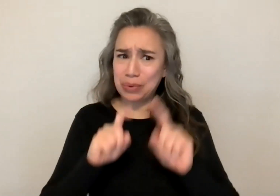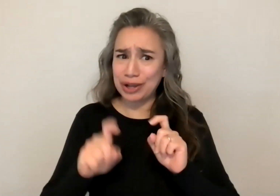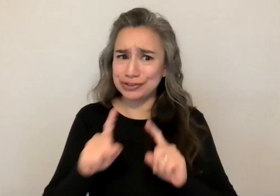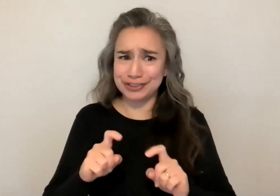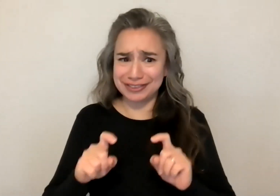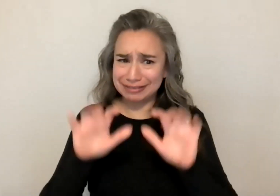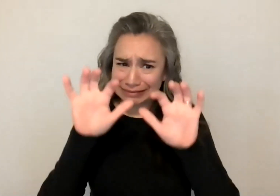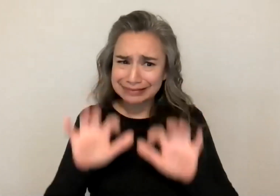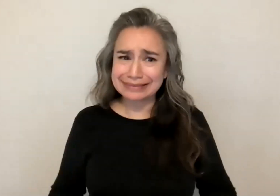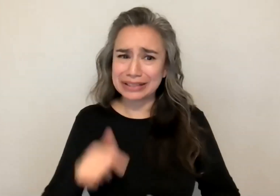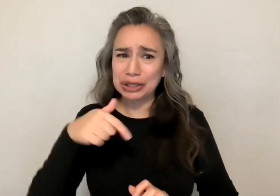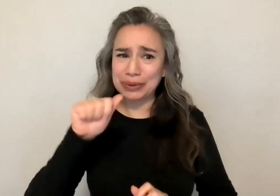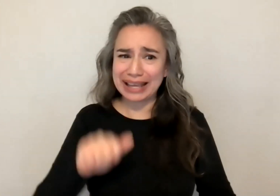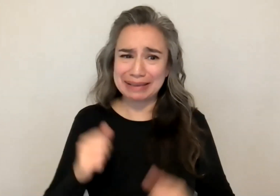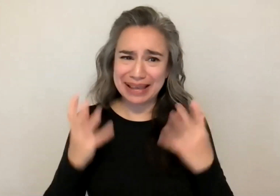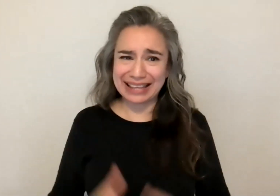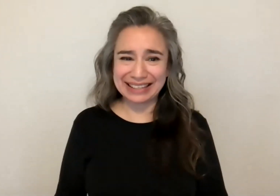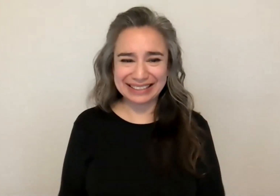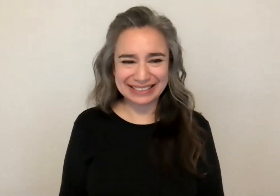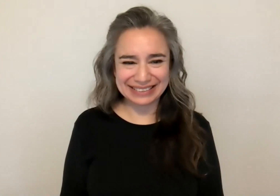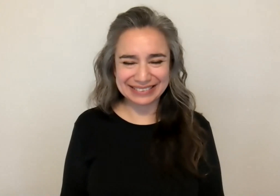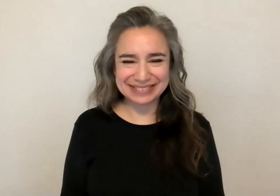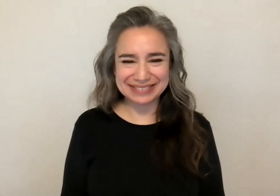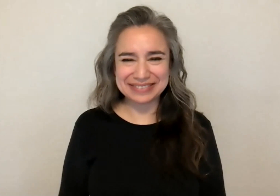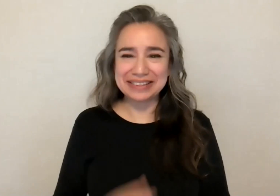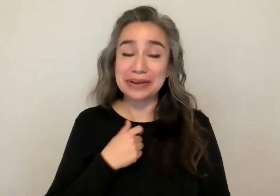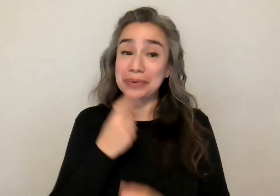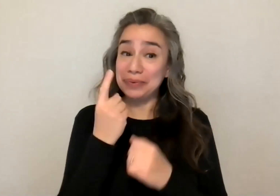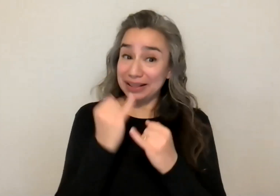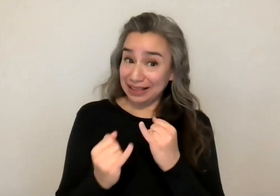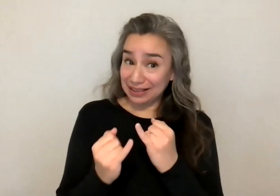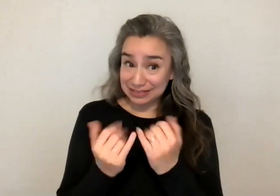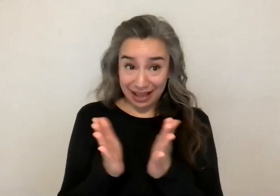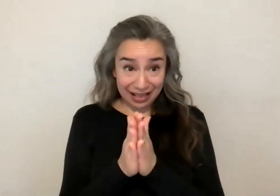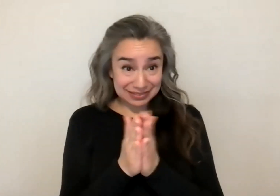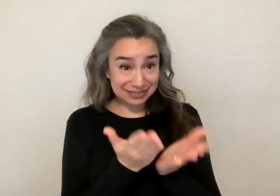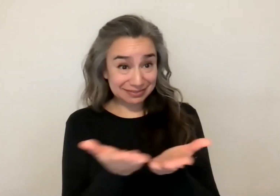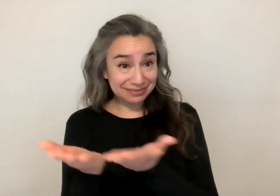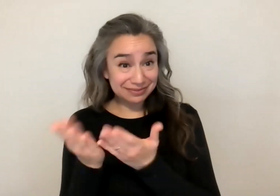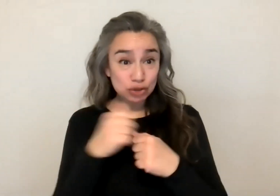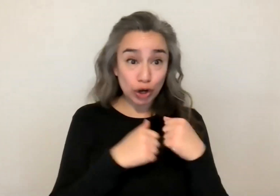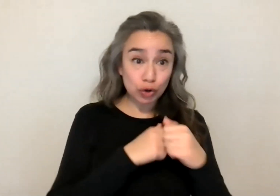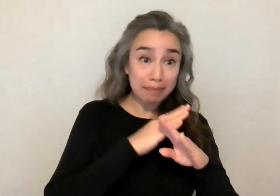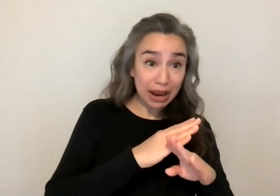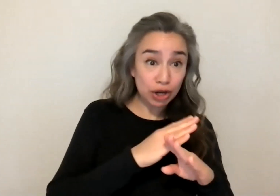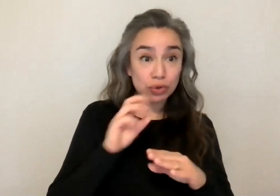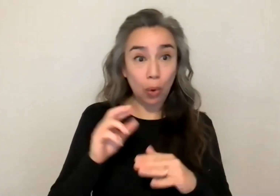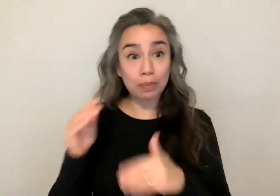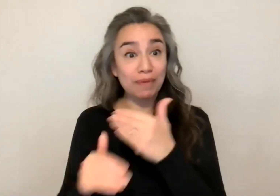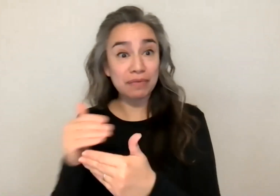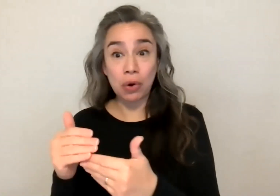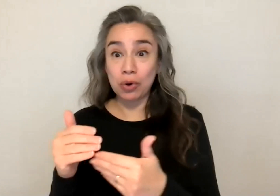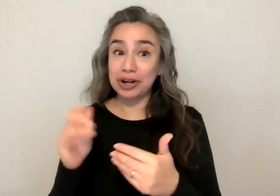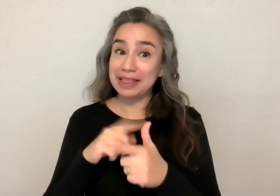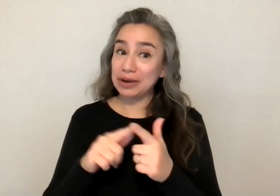in the Q&A. All right, so I'll just give one last call to the respondents for either structural barriers or moving forward, and then I'll roll